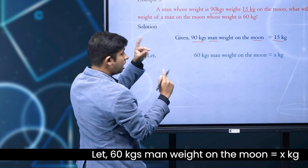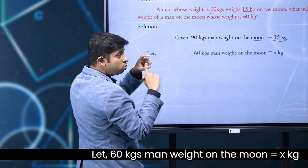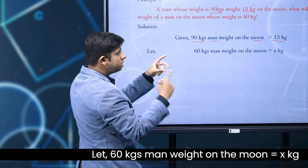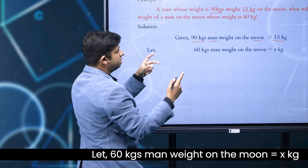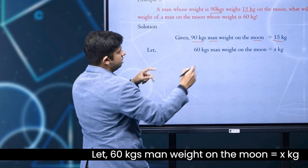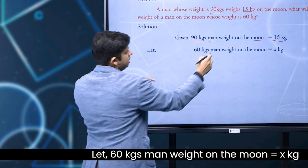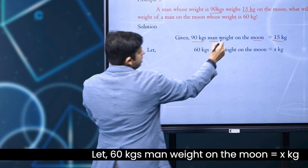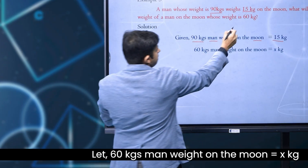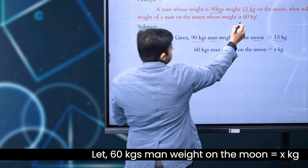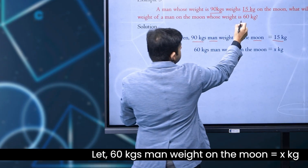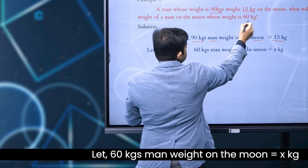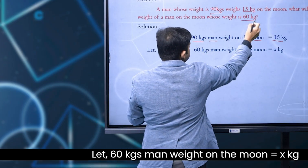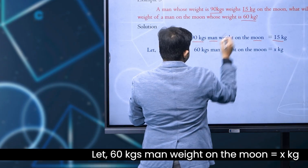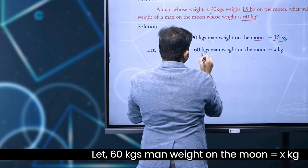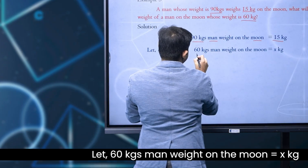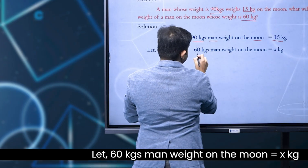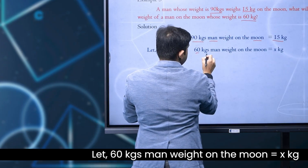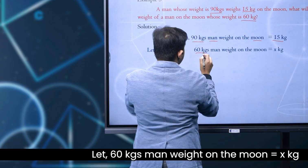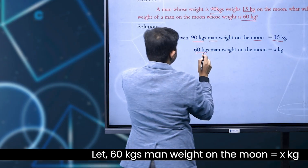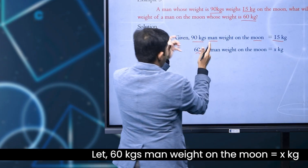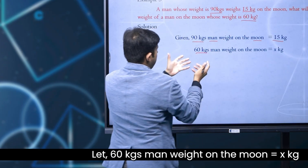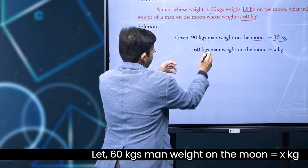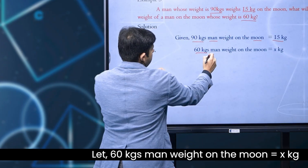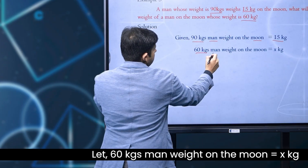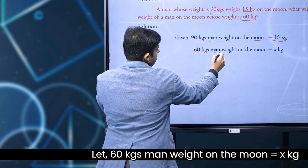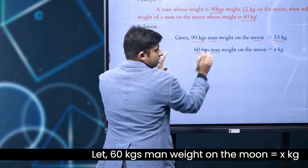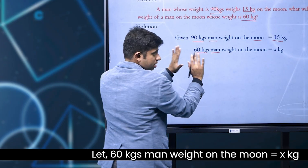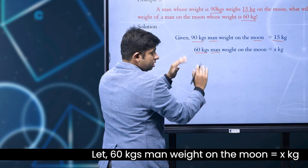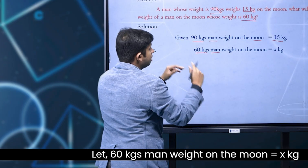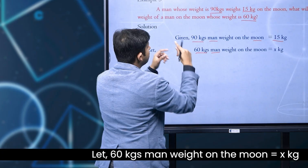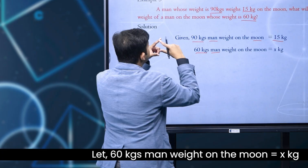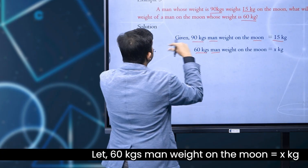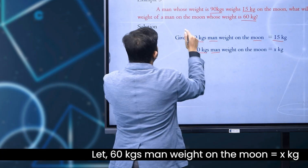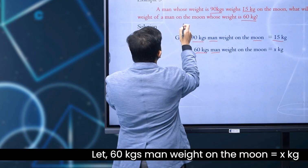Let 60 kgs man weight on the moon be is equal to x kg.